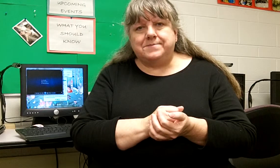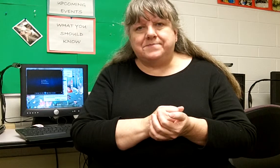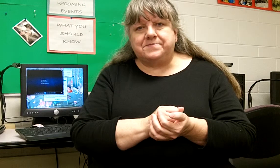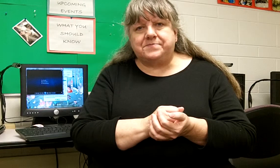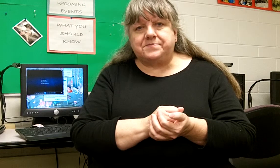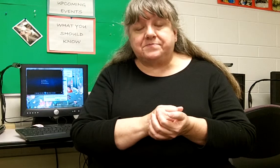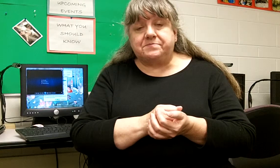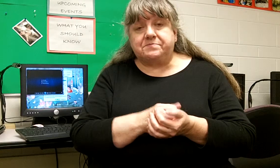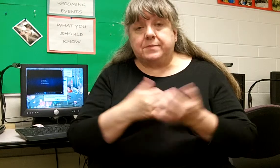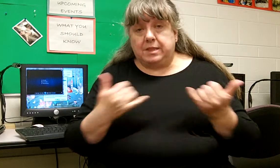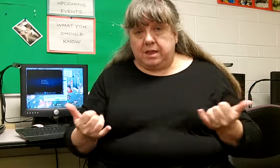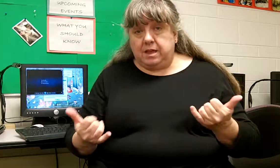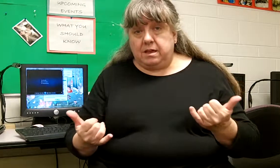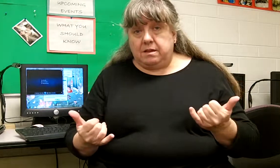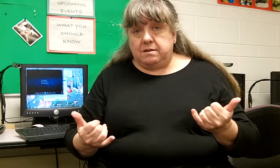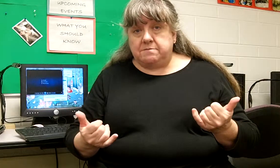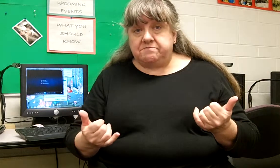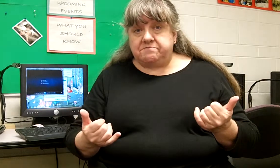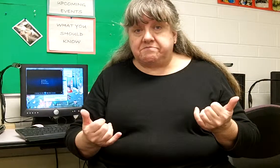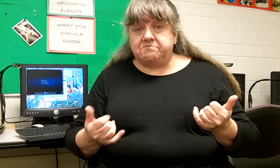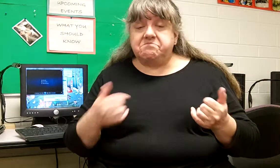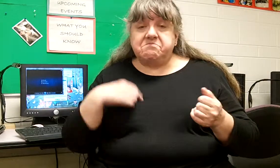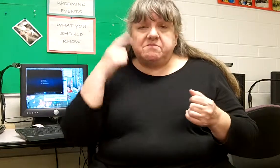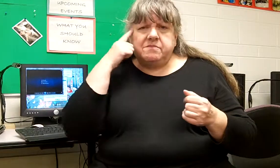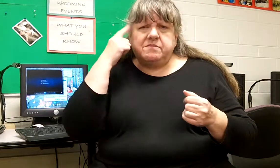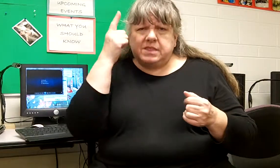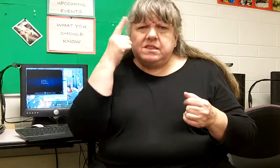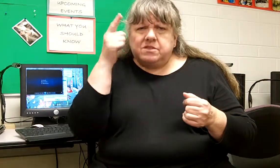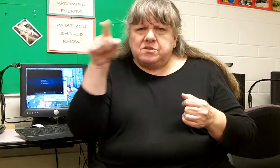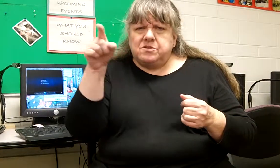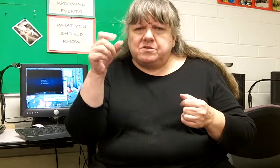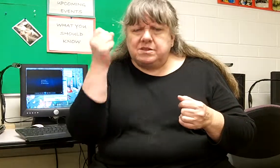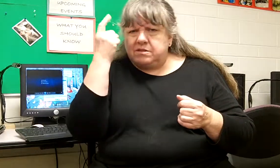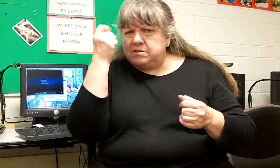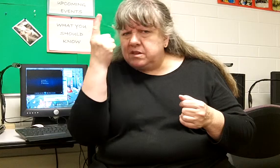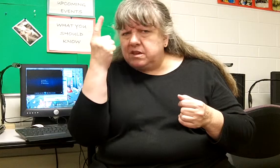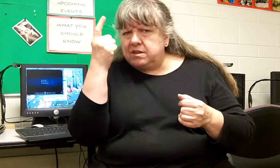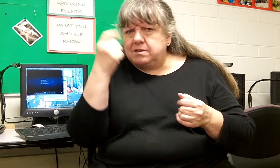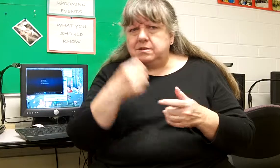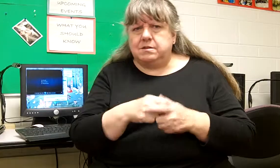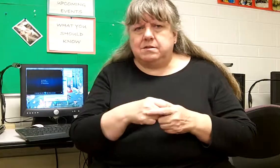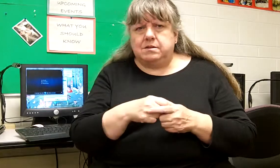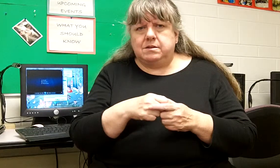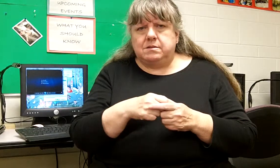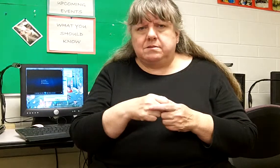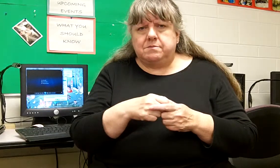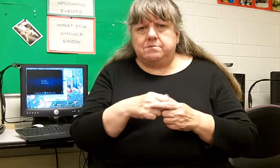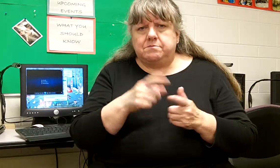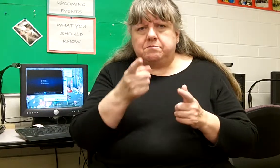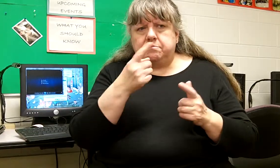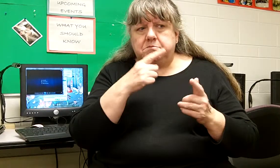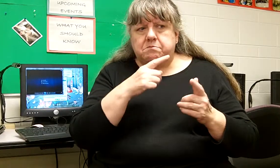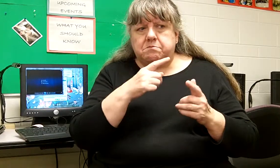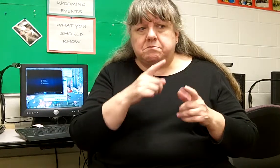know the answer to any of the addition problems that we give you the exercises, you can press the hints and it'll draw circles, and you can just count up the